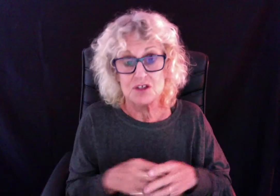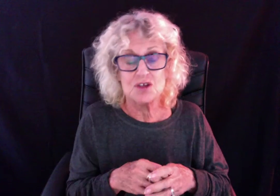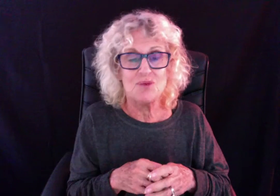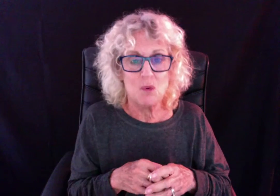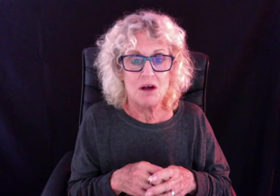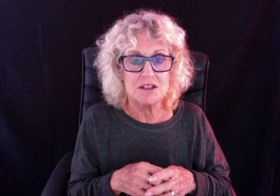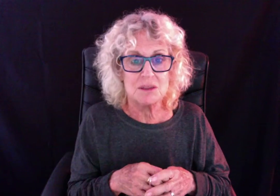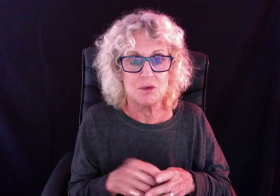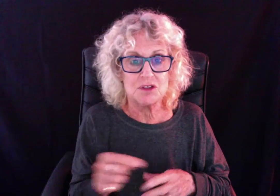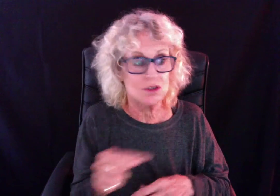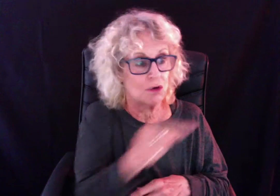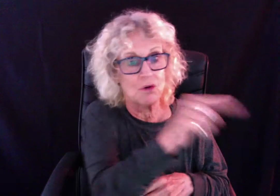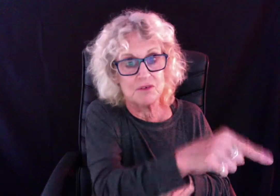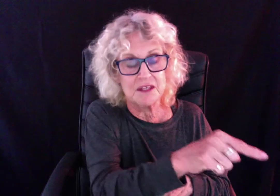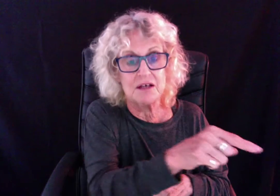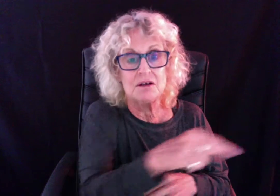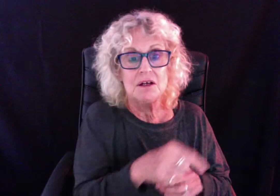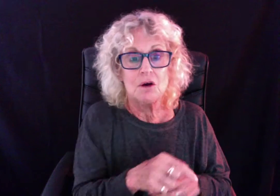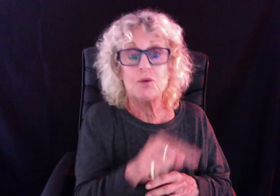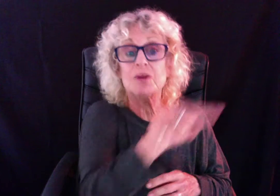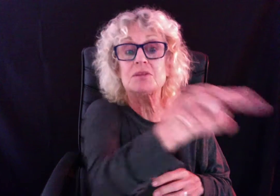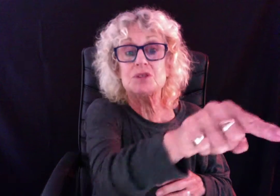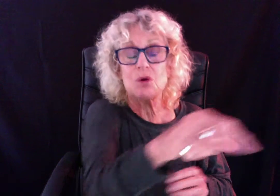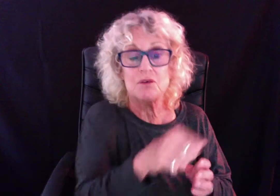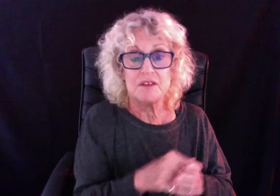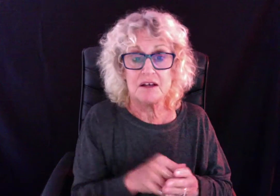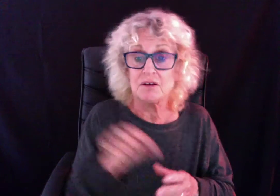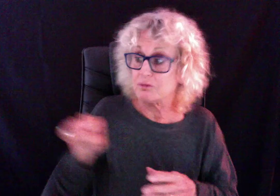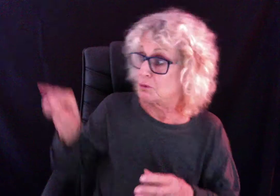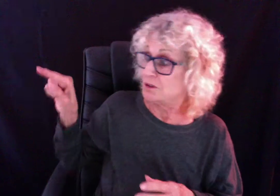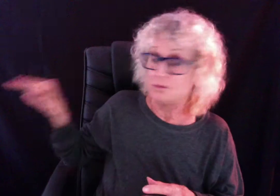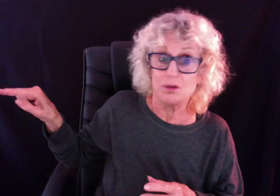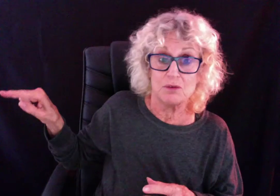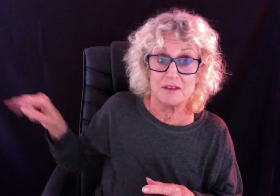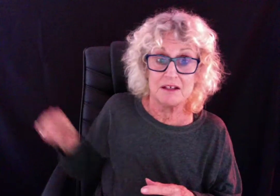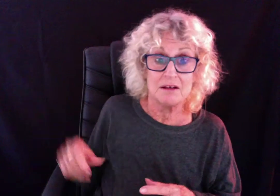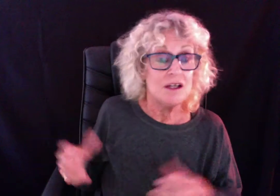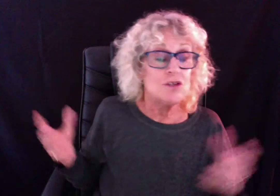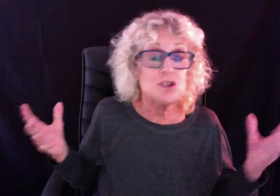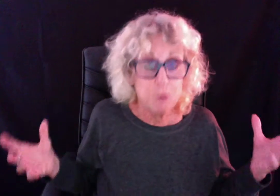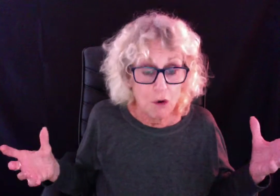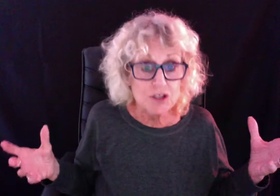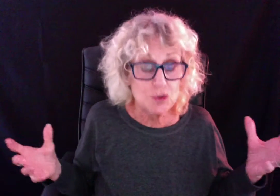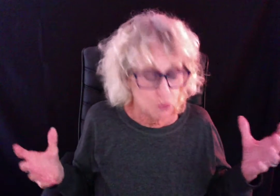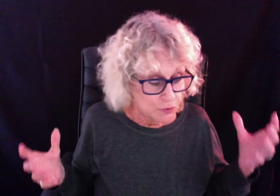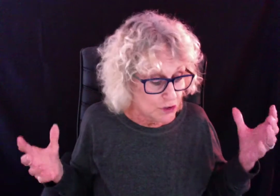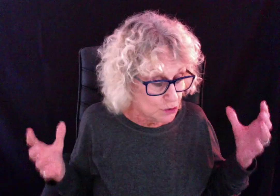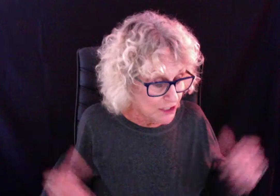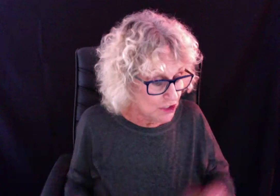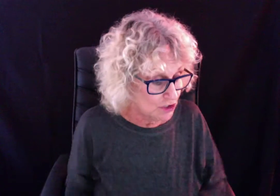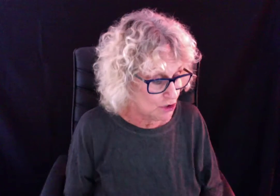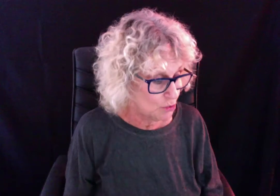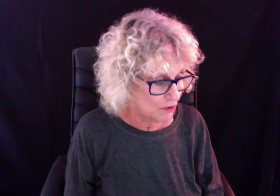if we want someone to go over there, or if we want them to go over there, if we want them to go over there, you just point to the direction that you want them